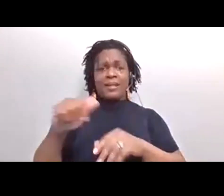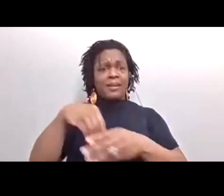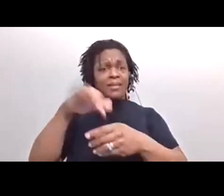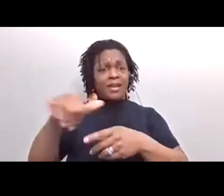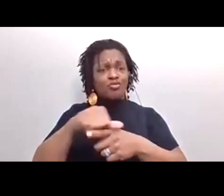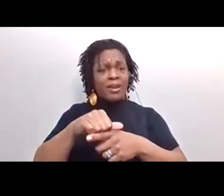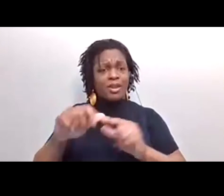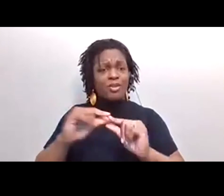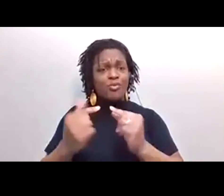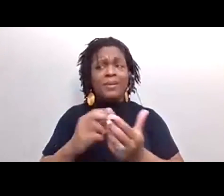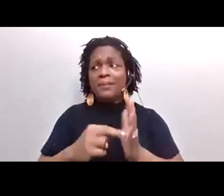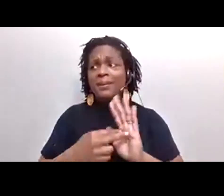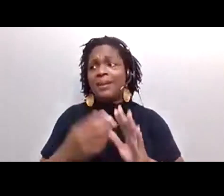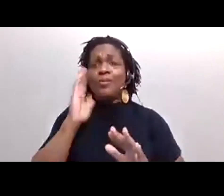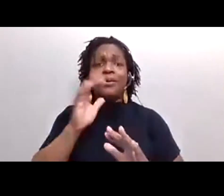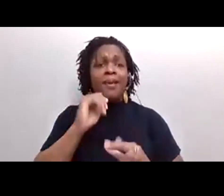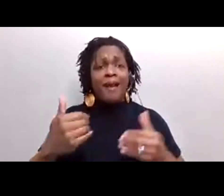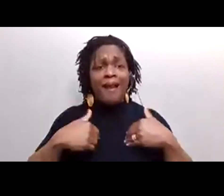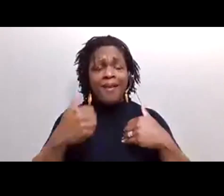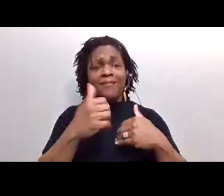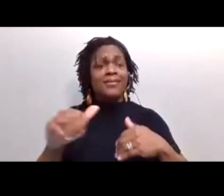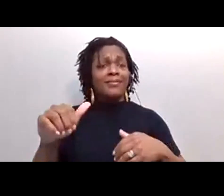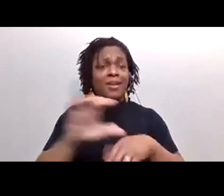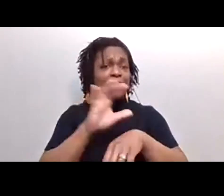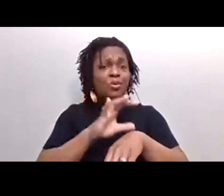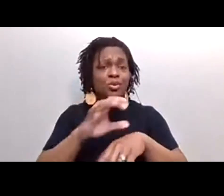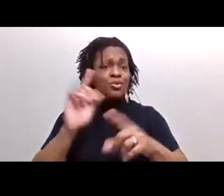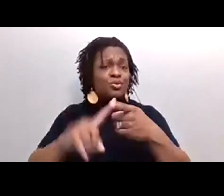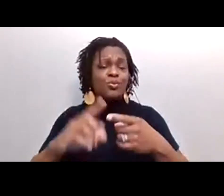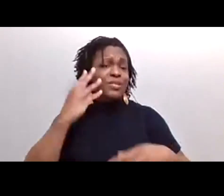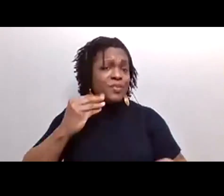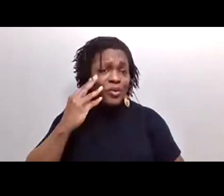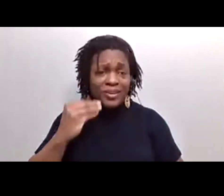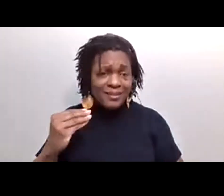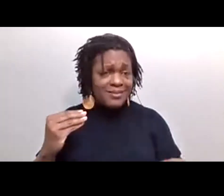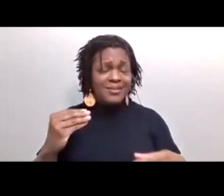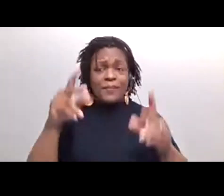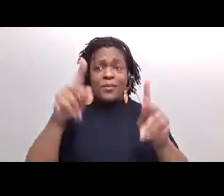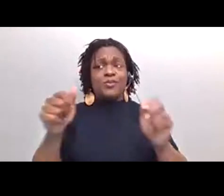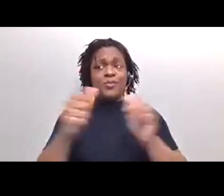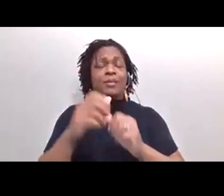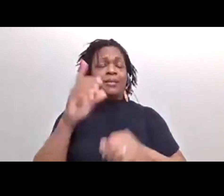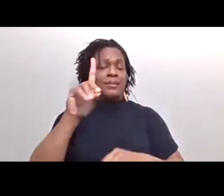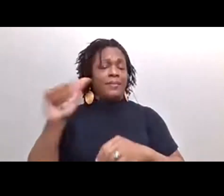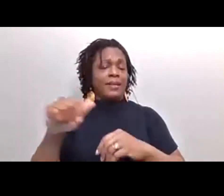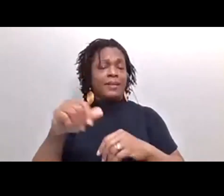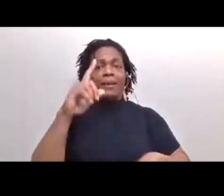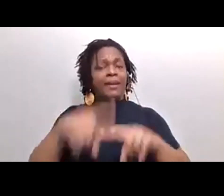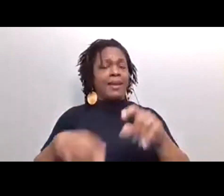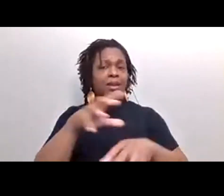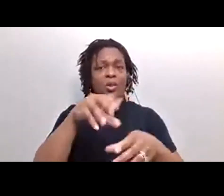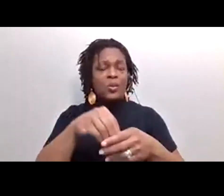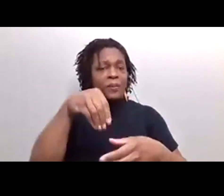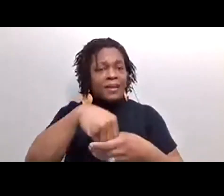have, then the AI would not have ever experienced a person with a disability and couldn't include them